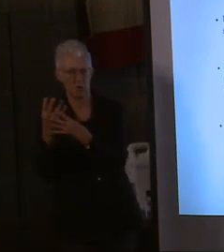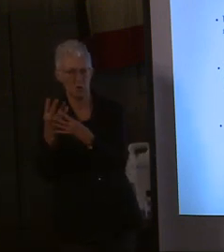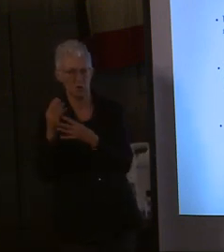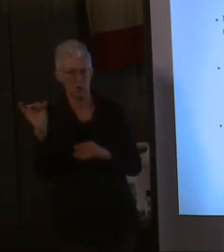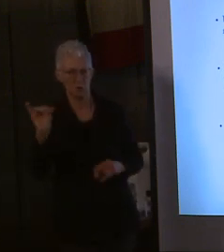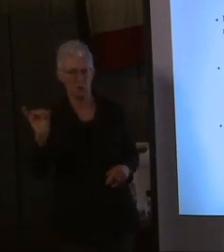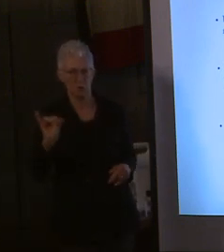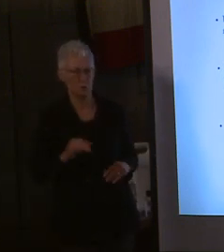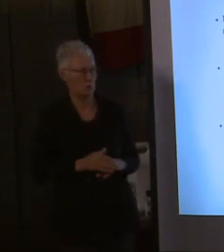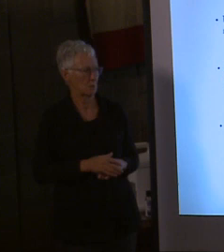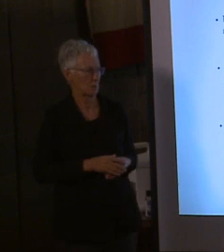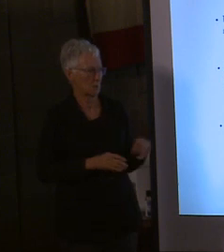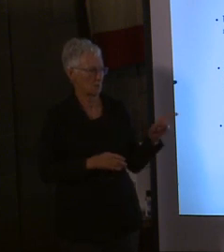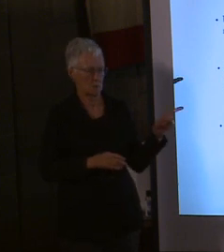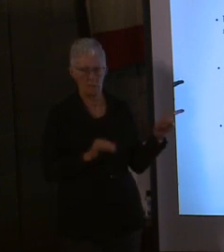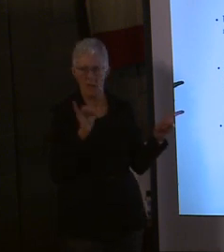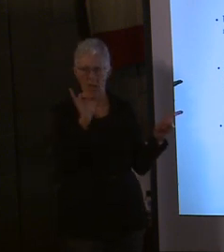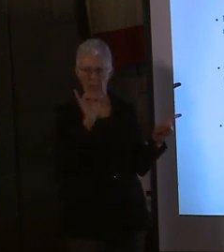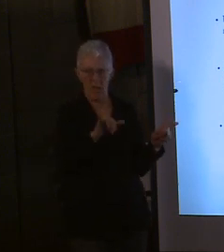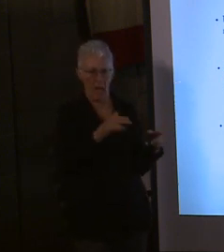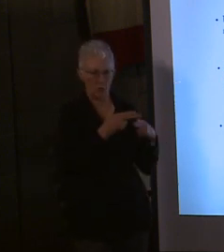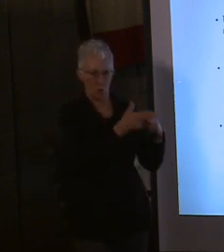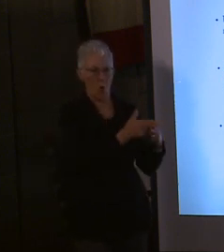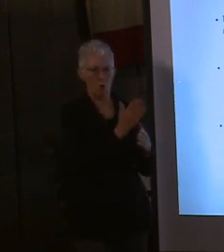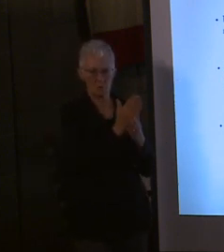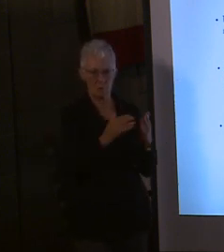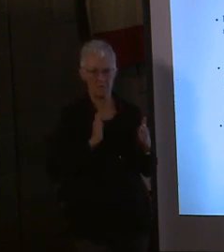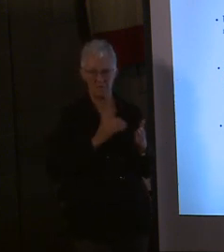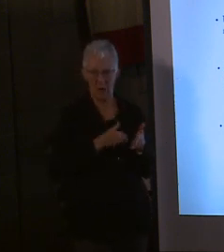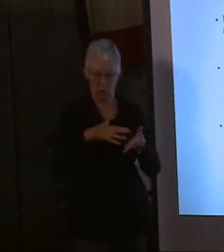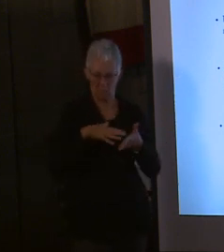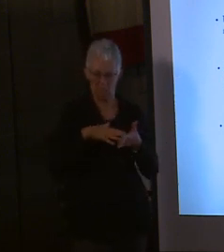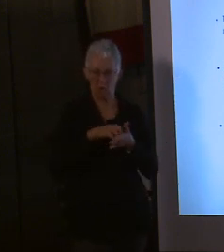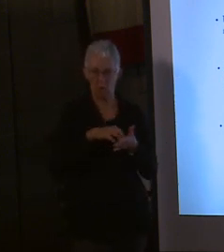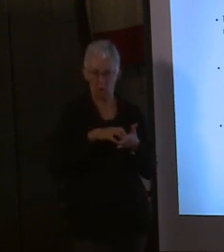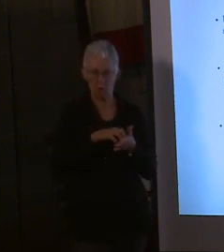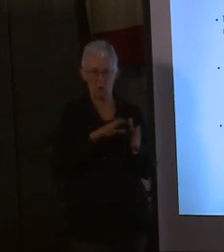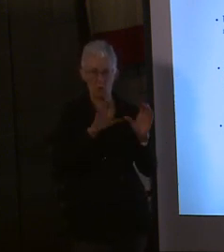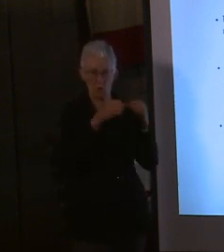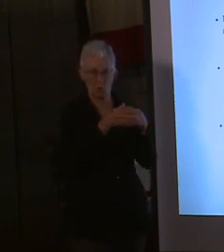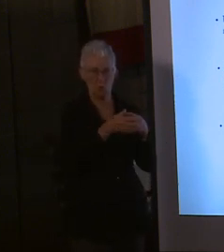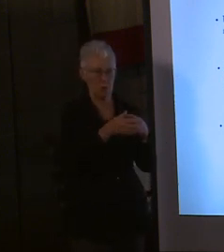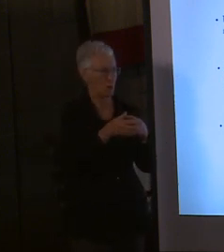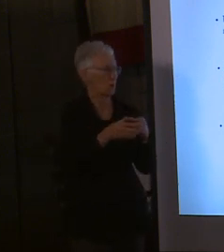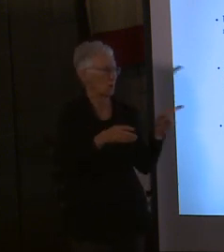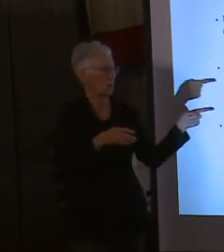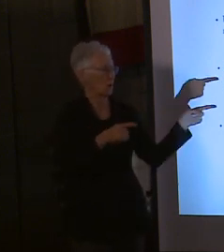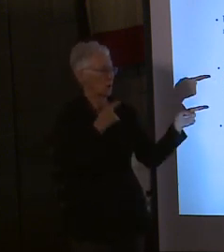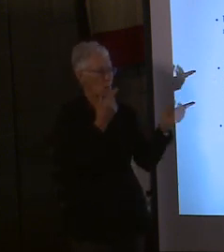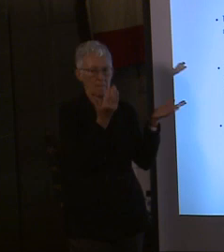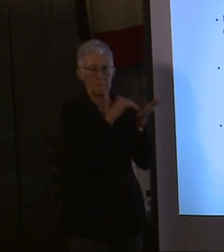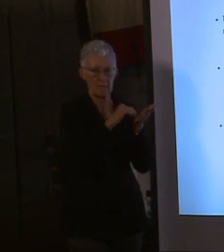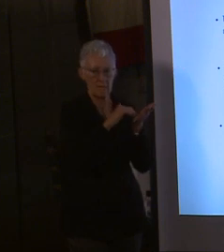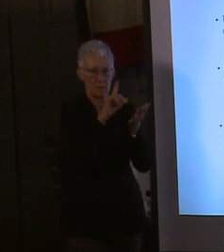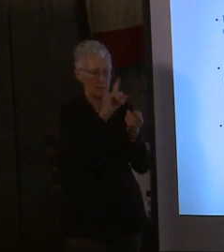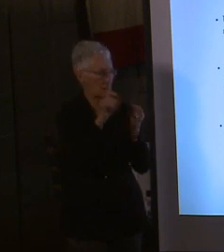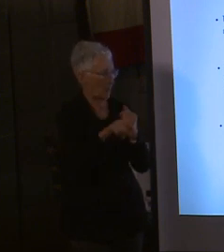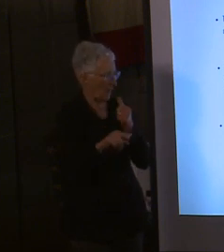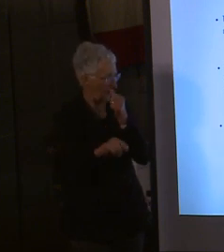are considered some of our vulnerable populations. We will be looking.